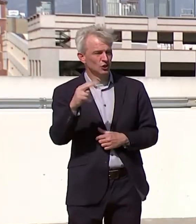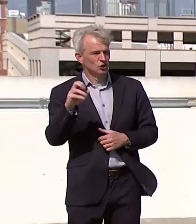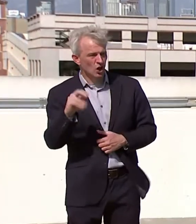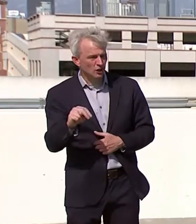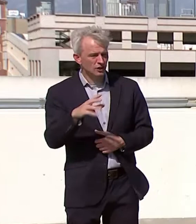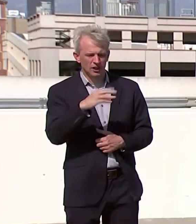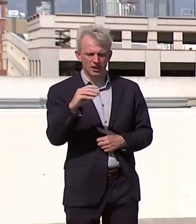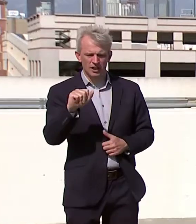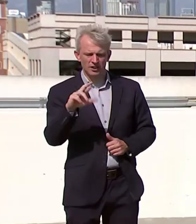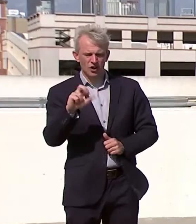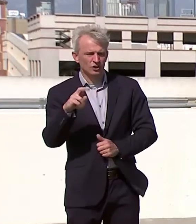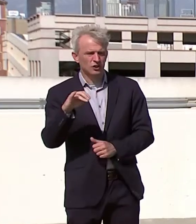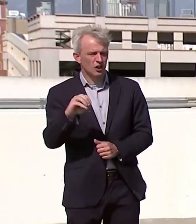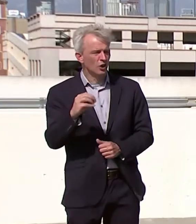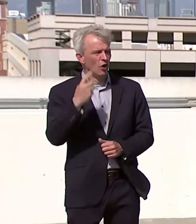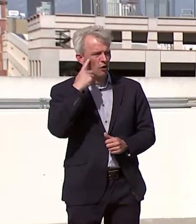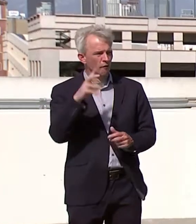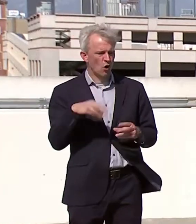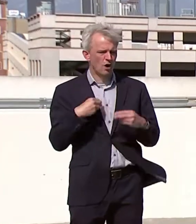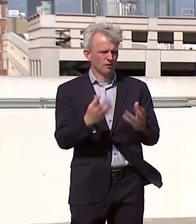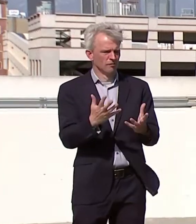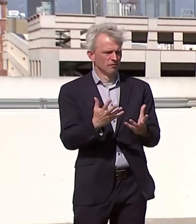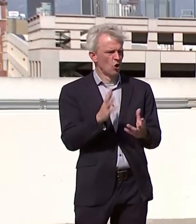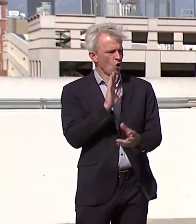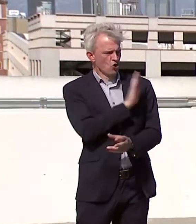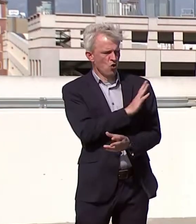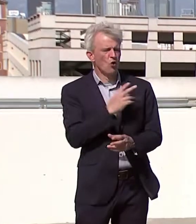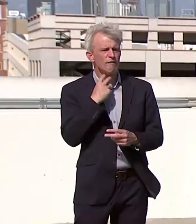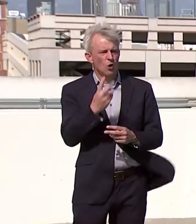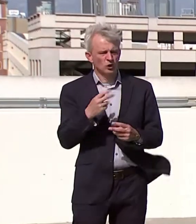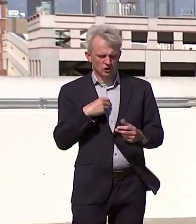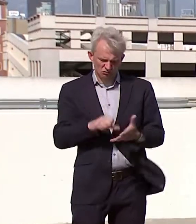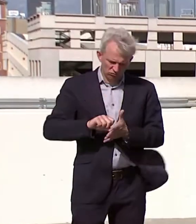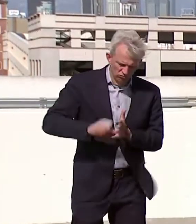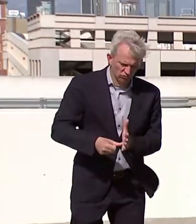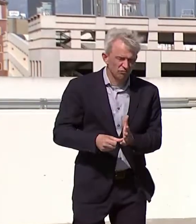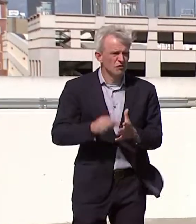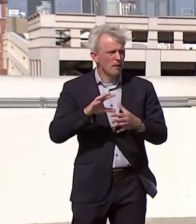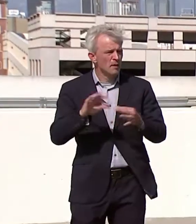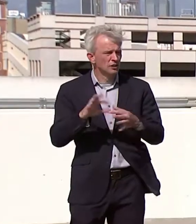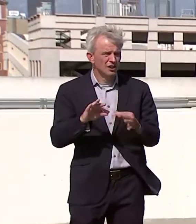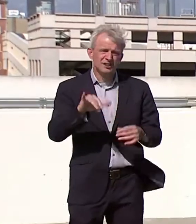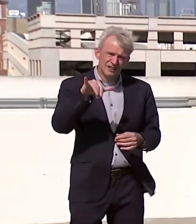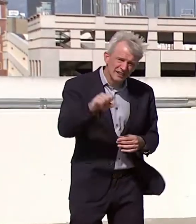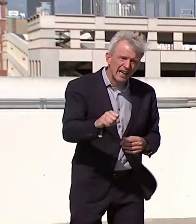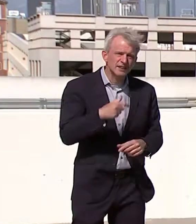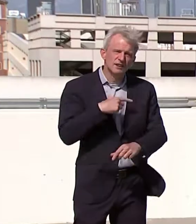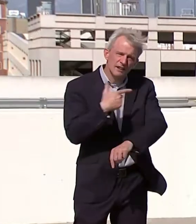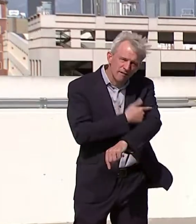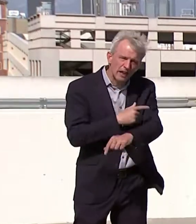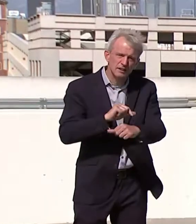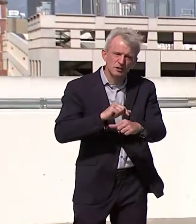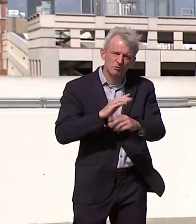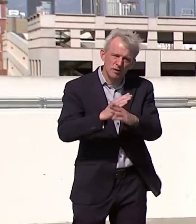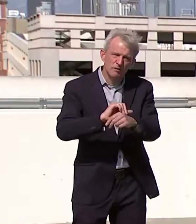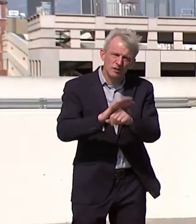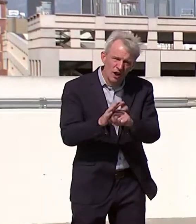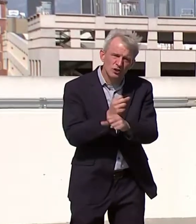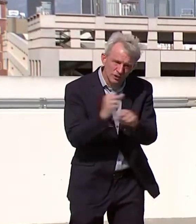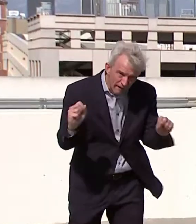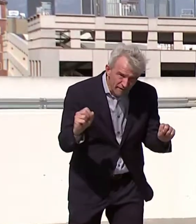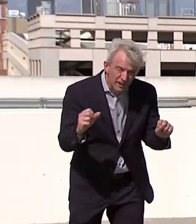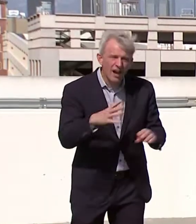your voices today to amplify the message that, yes, these vaccines are safe, and